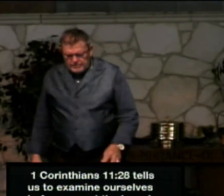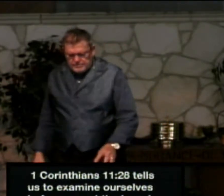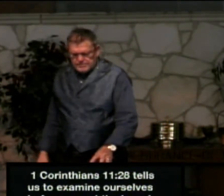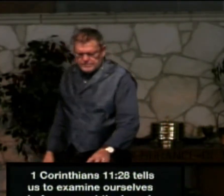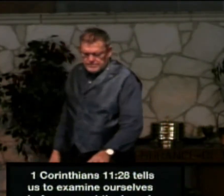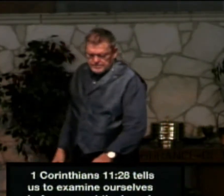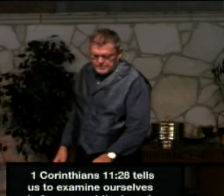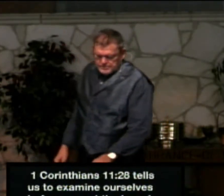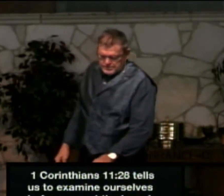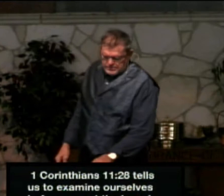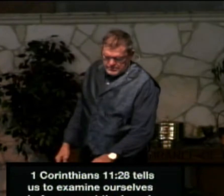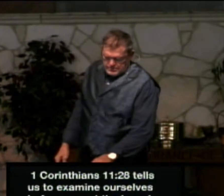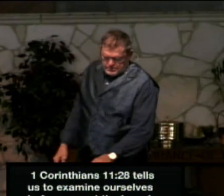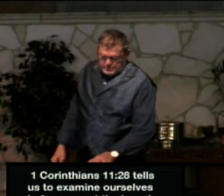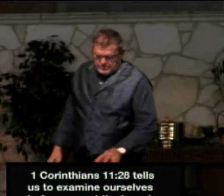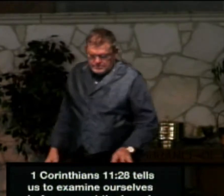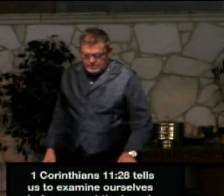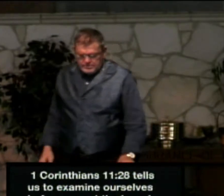communion.